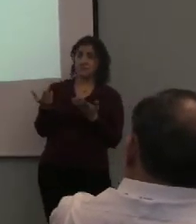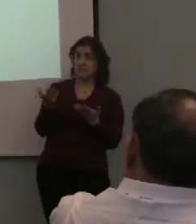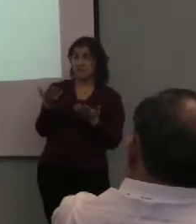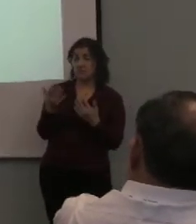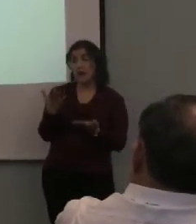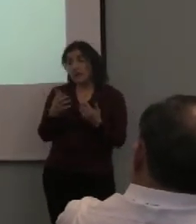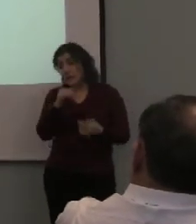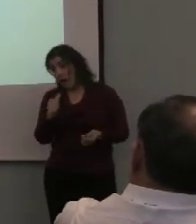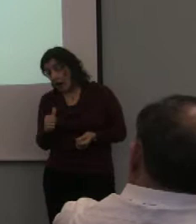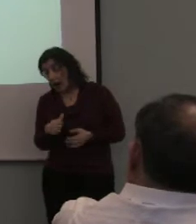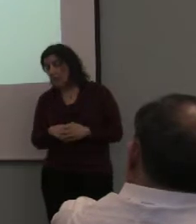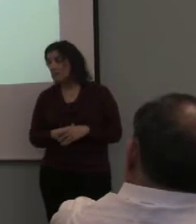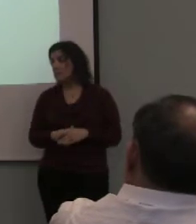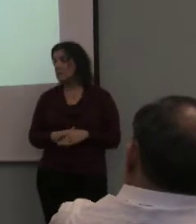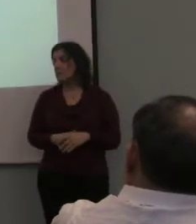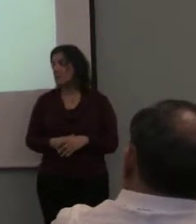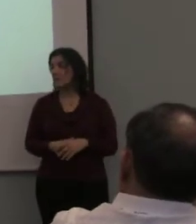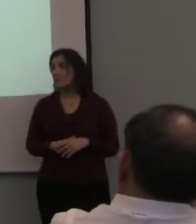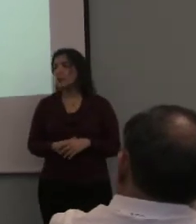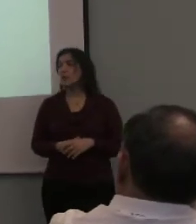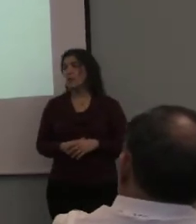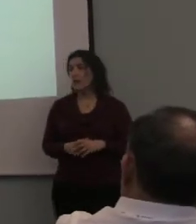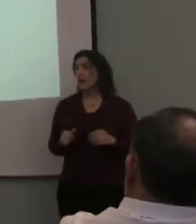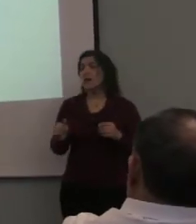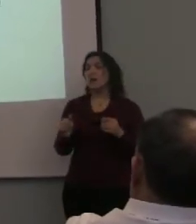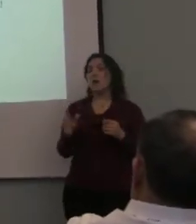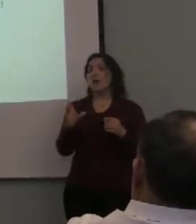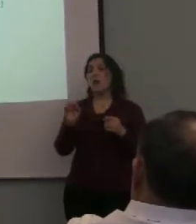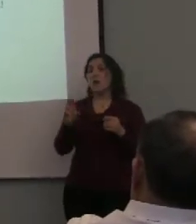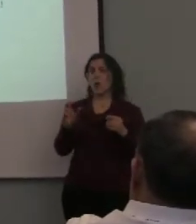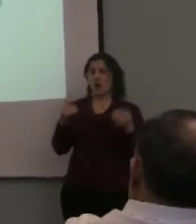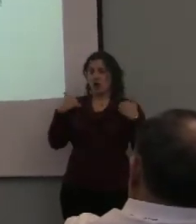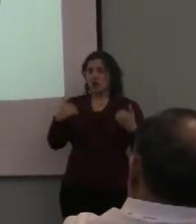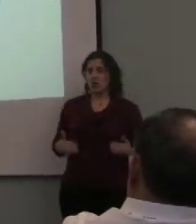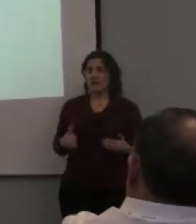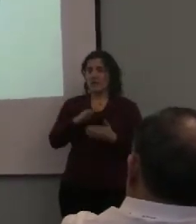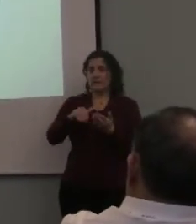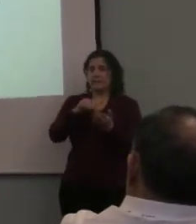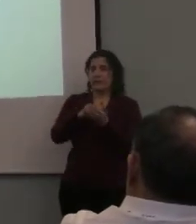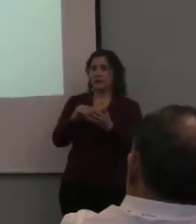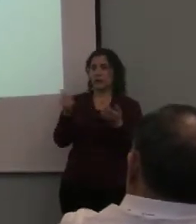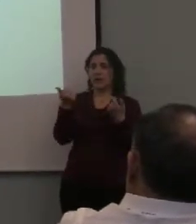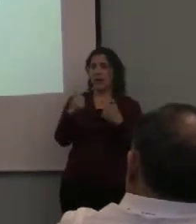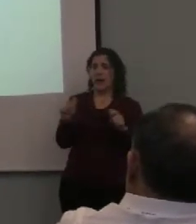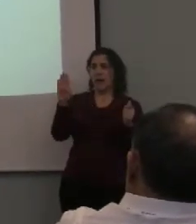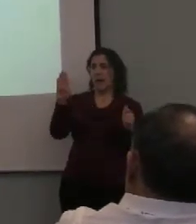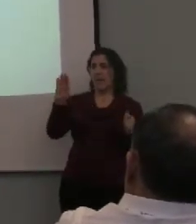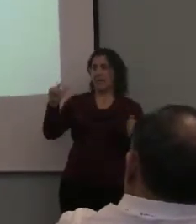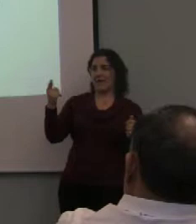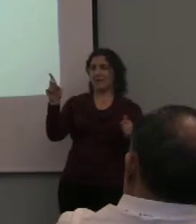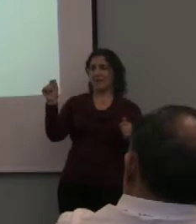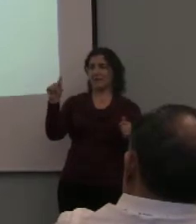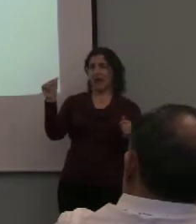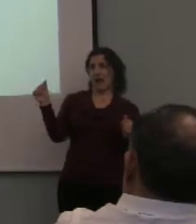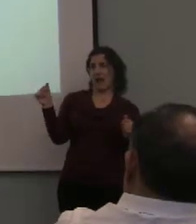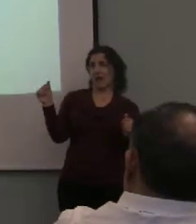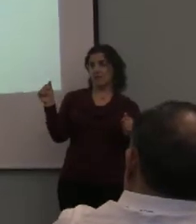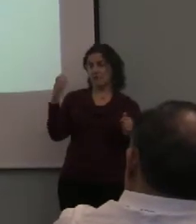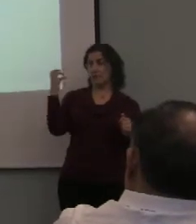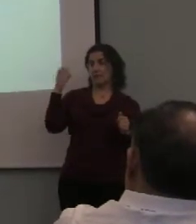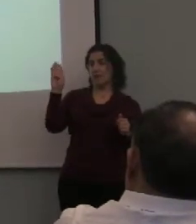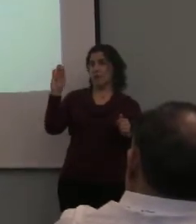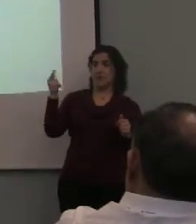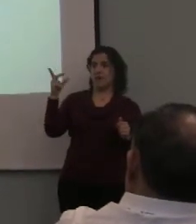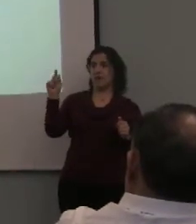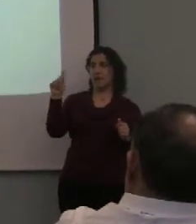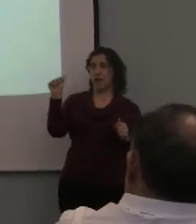not. But what about human-centered big data? Big data sounds really, really cool to me.